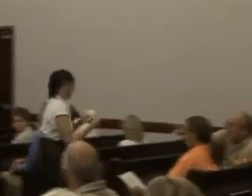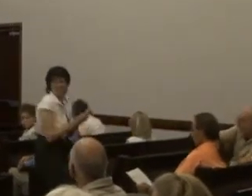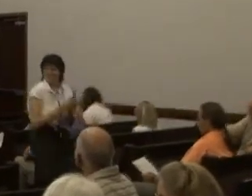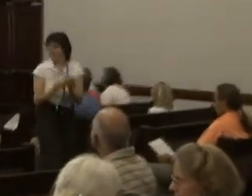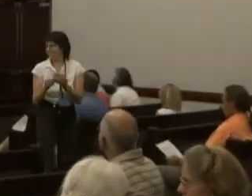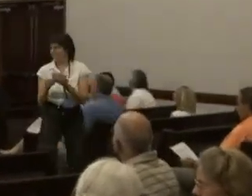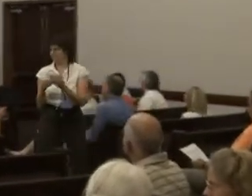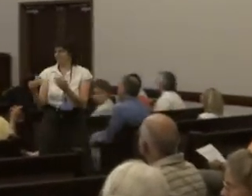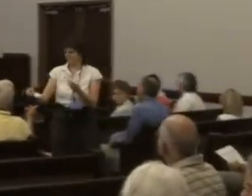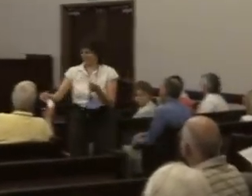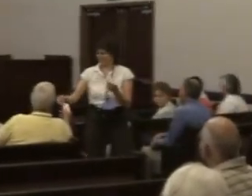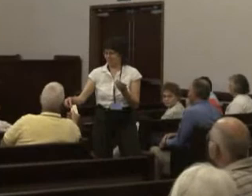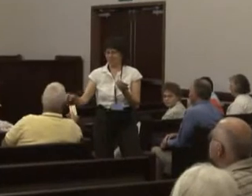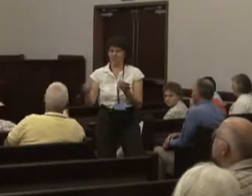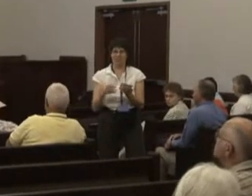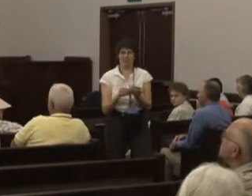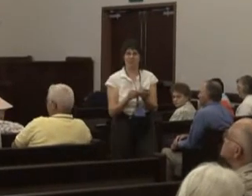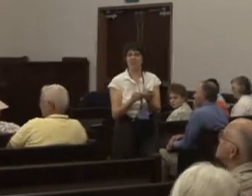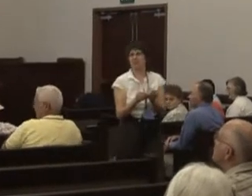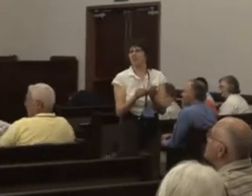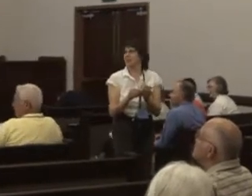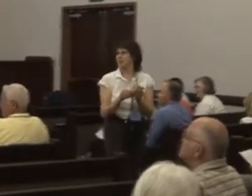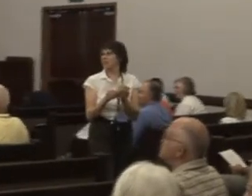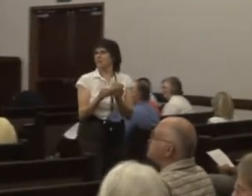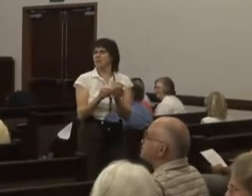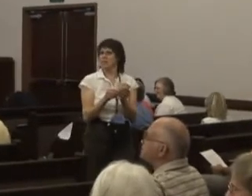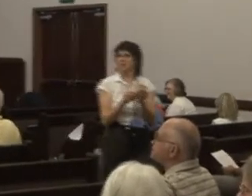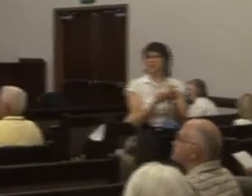that might work, but obviously it wasn't enough.